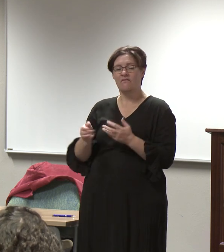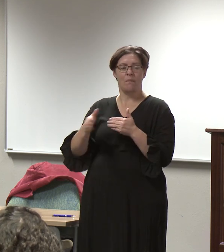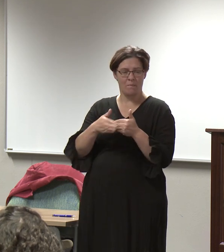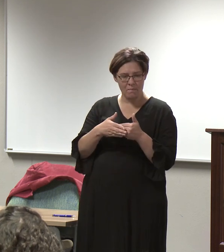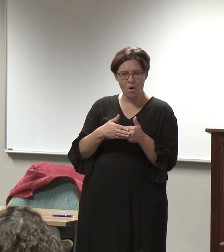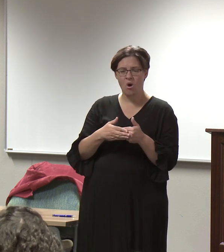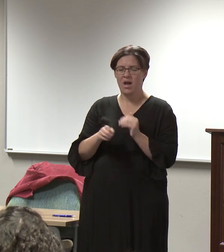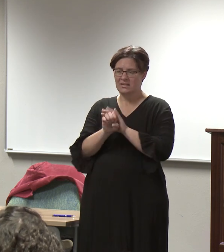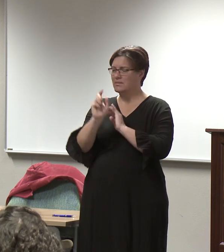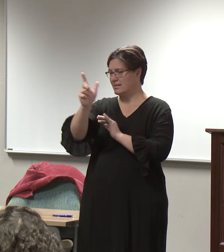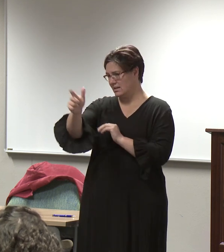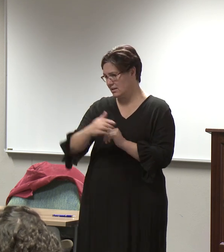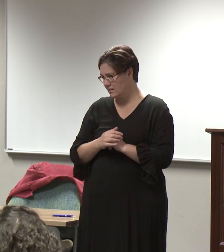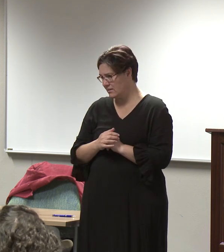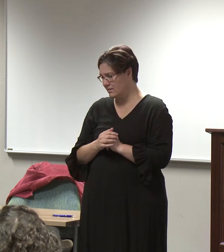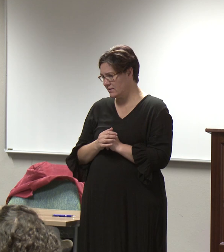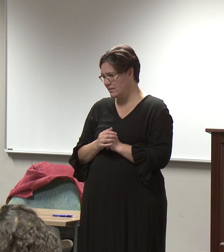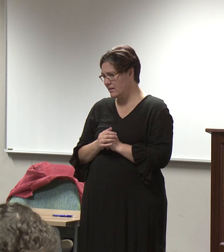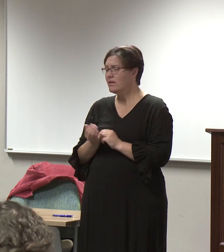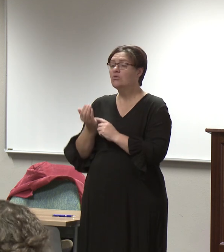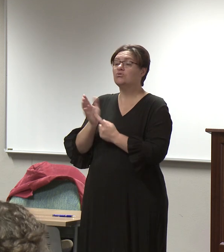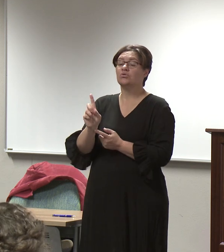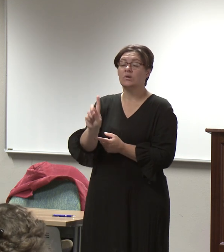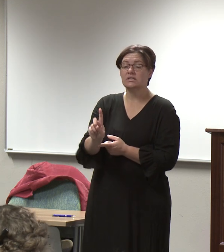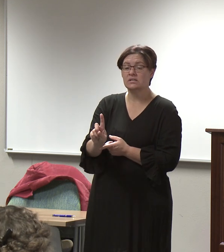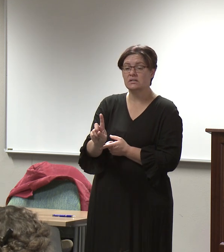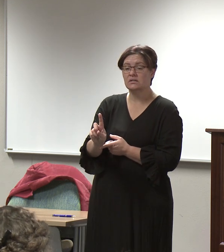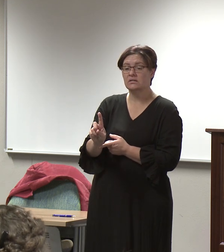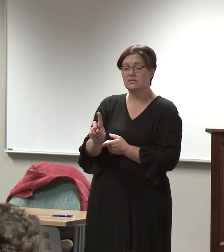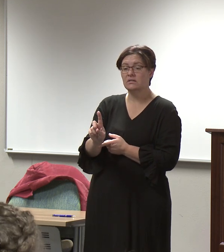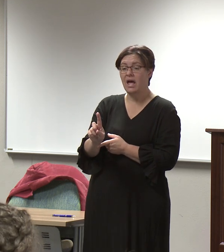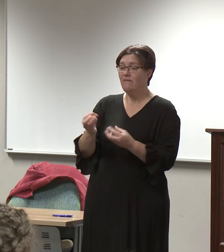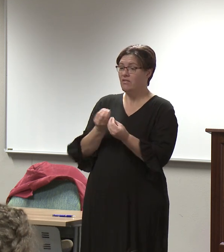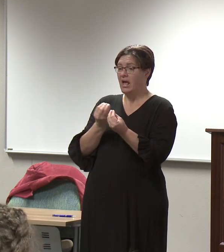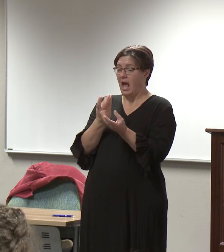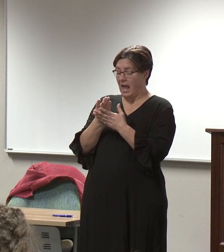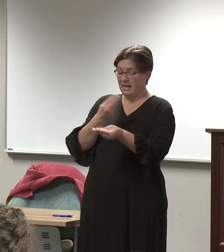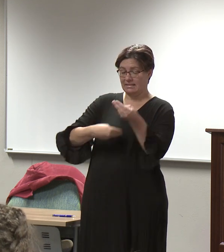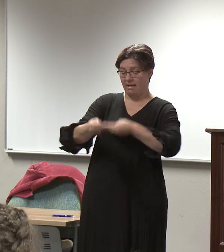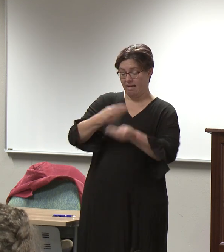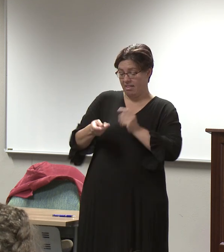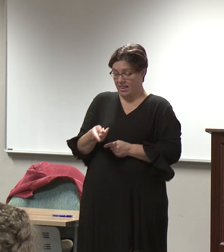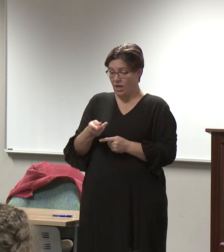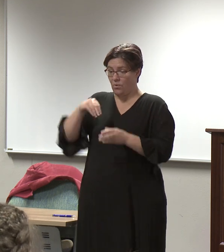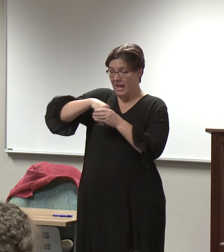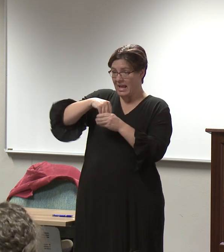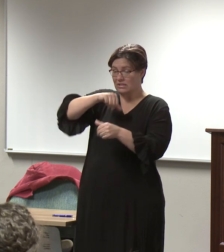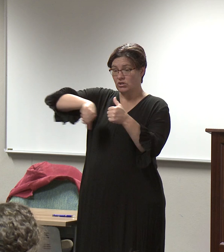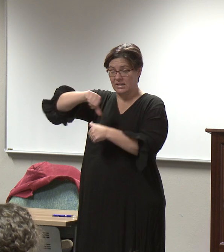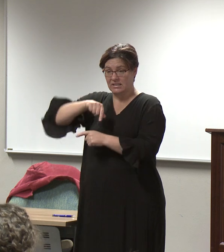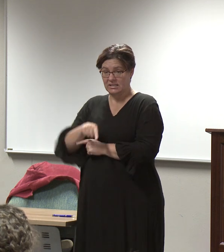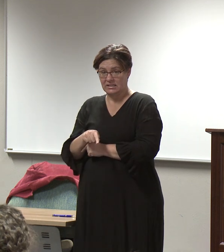in the other talk, shows one thing: everything that becomes a commodity in our society